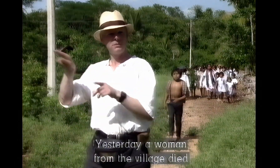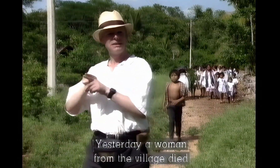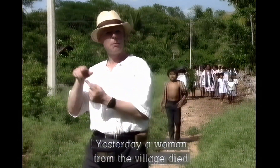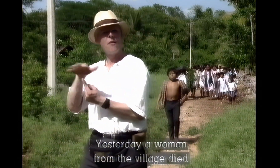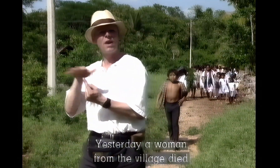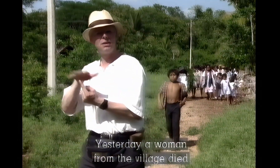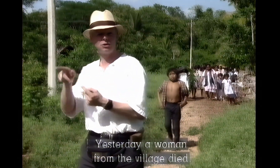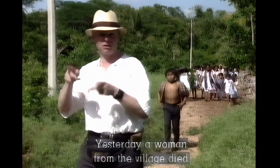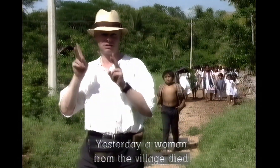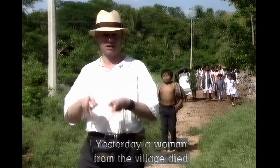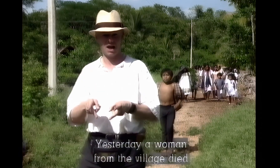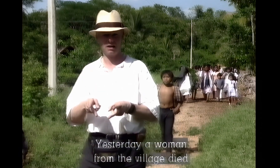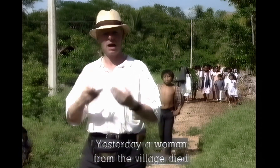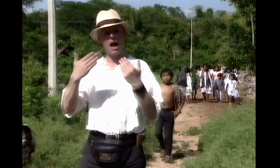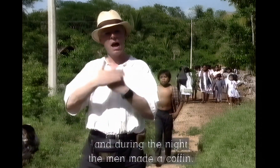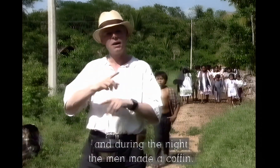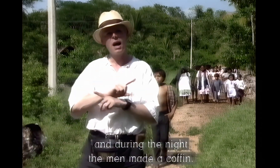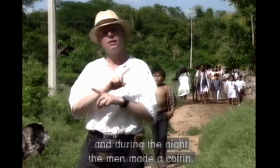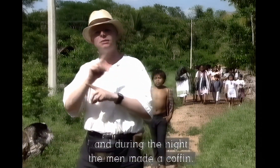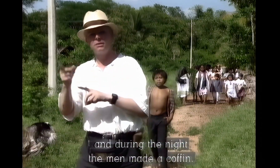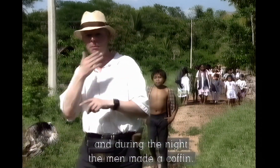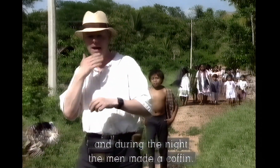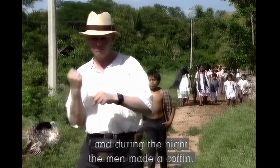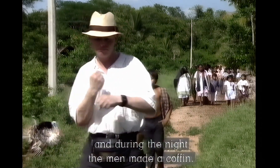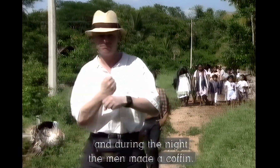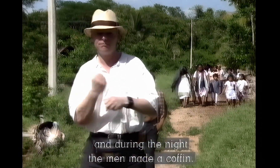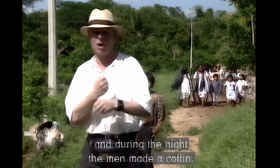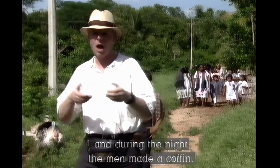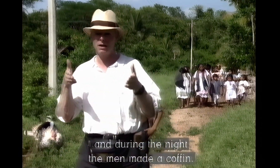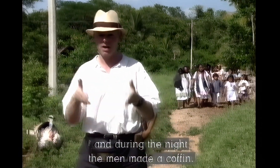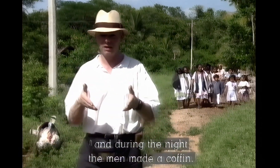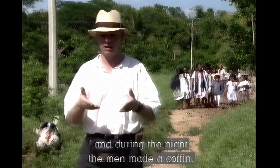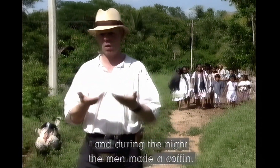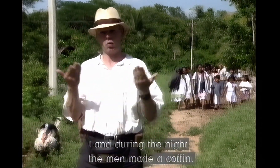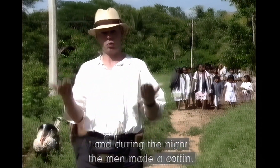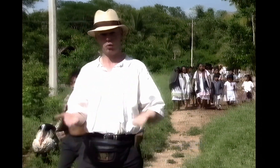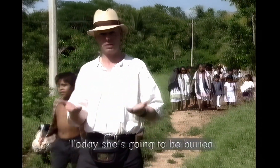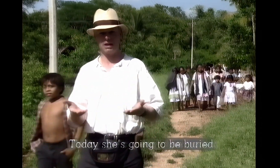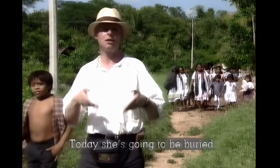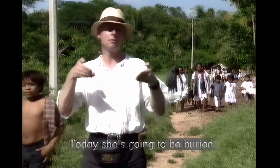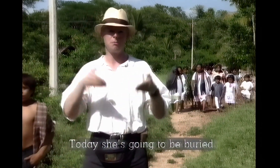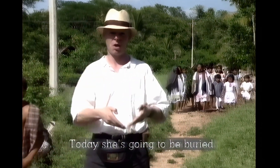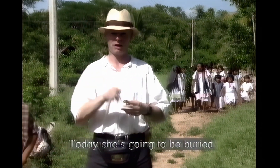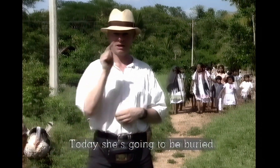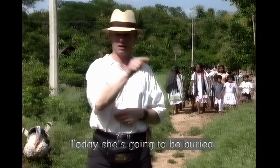Yesterday, a woman from the village died, and during the night, the men made a coffin. Today, she's going to be